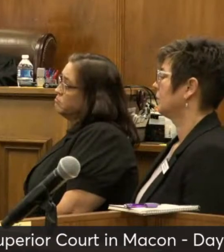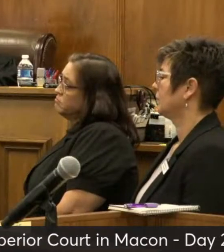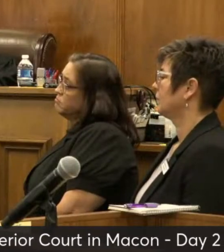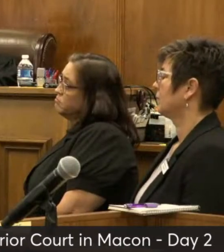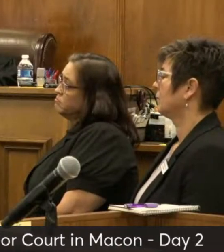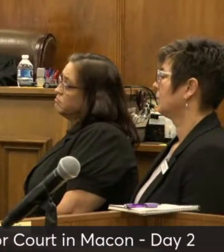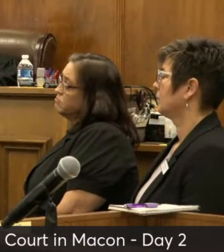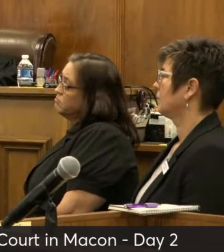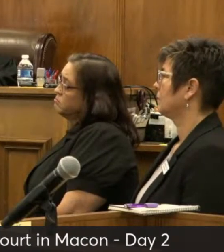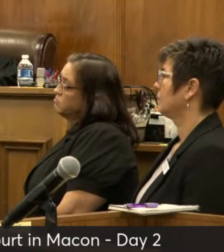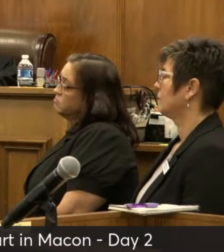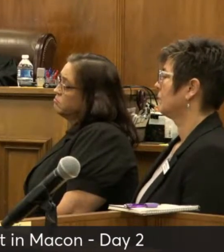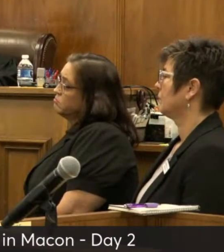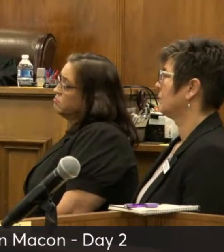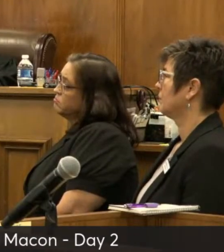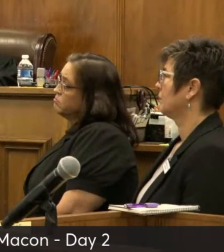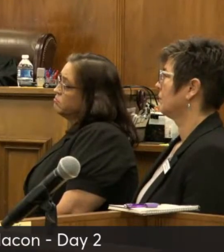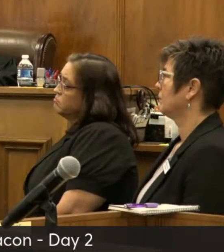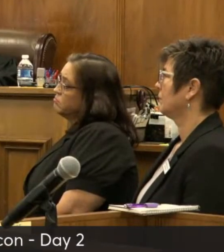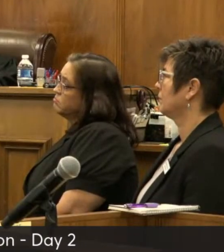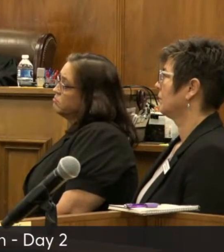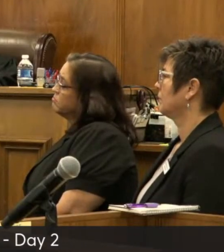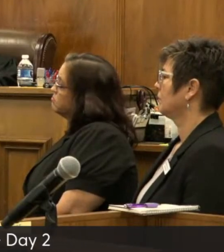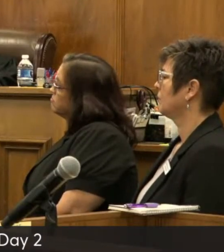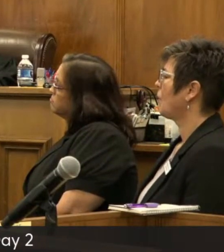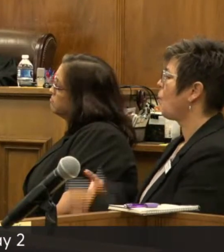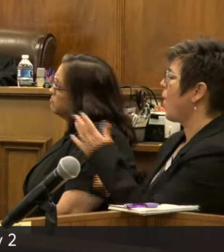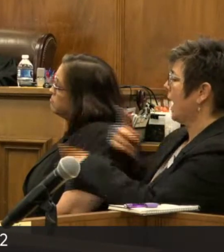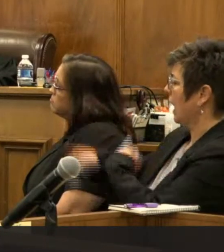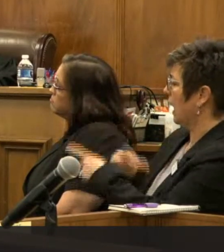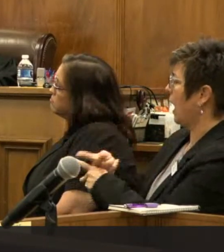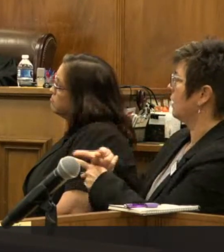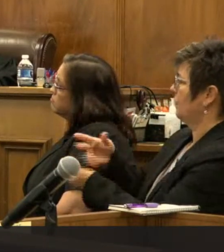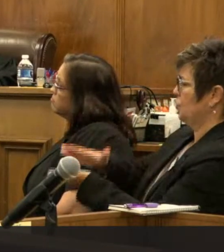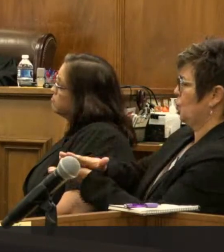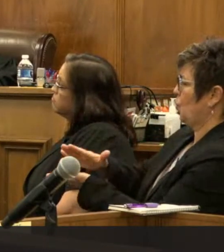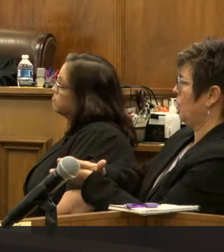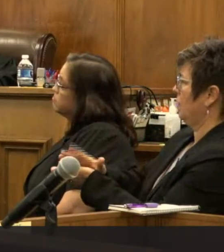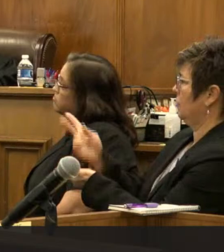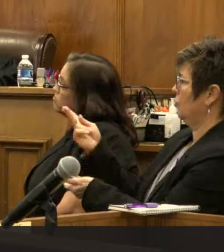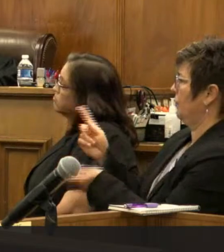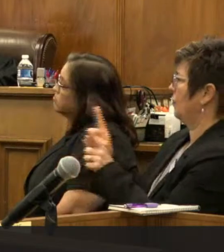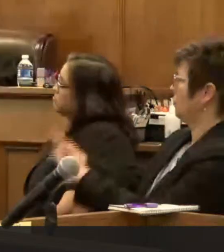And what kind of school did you go to?